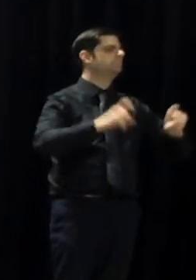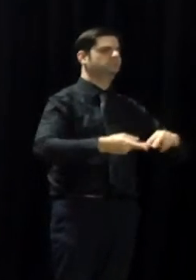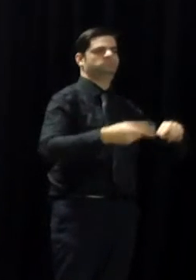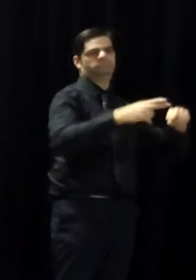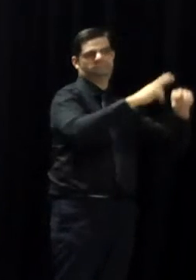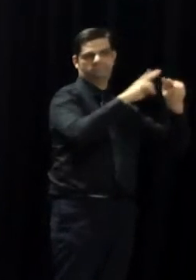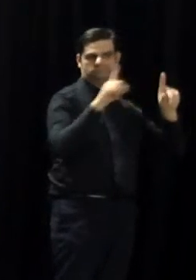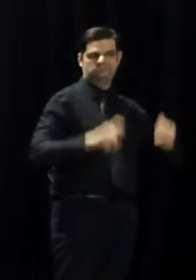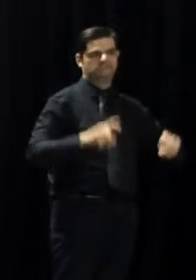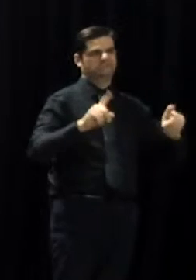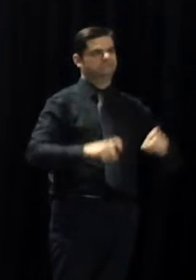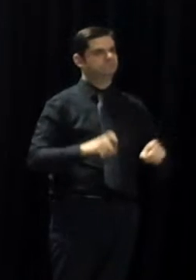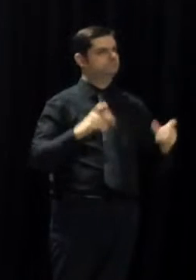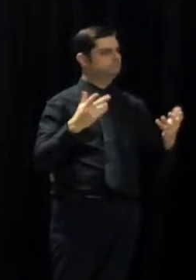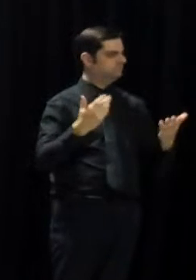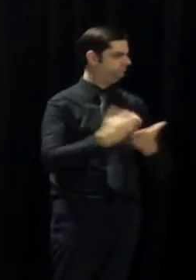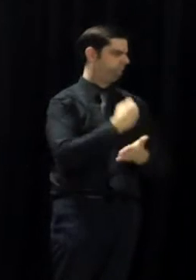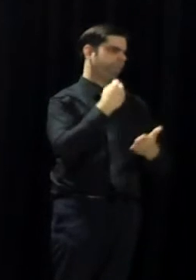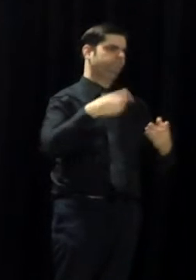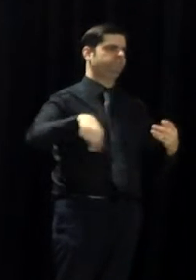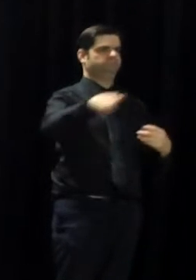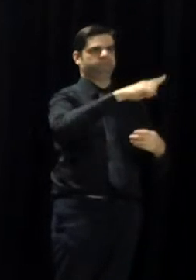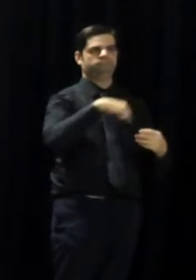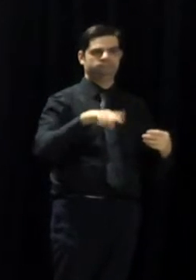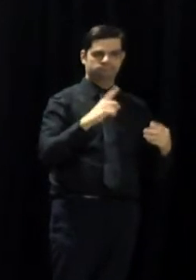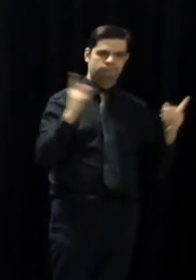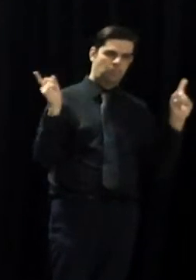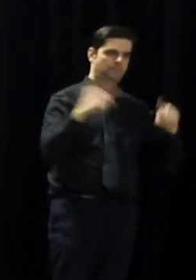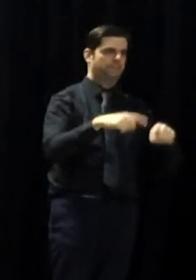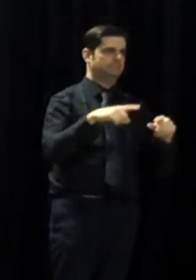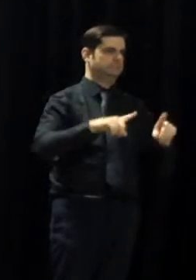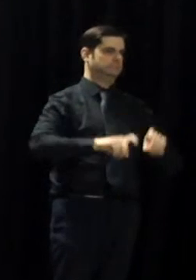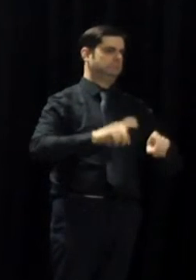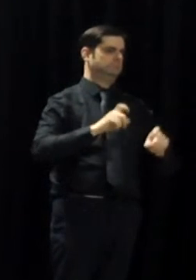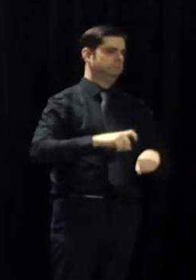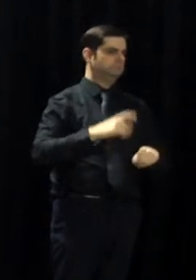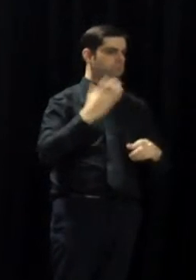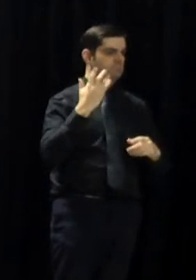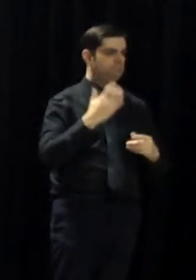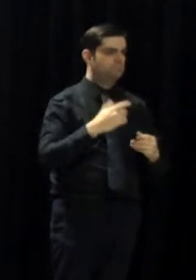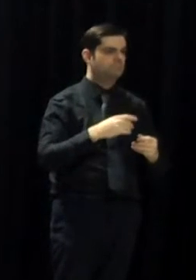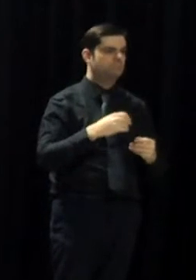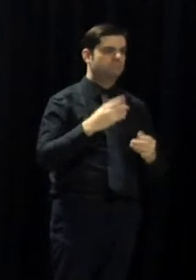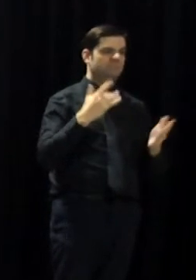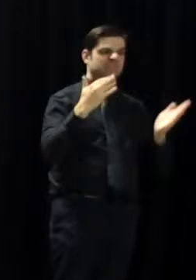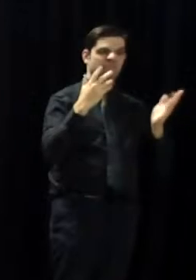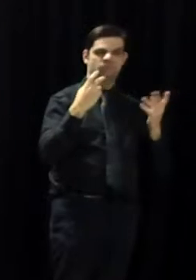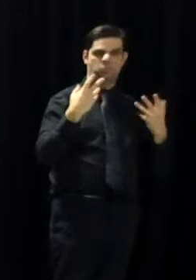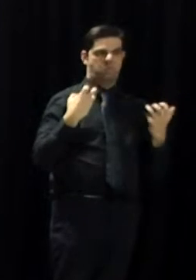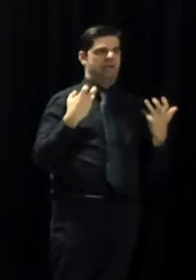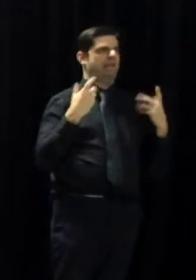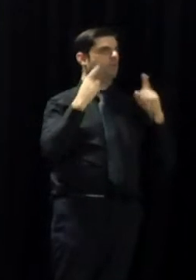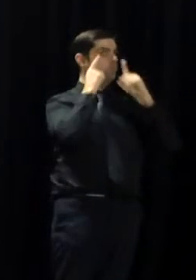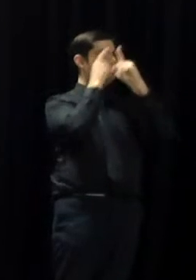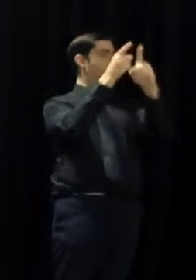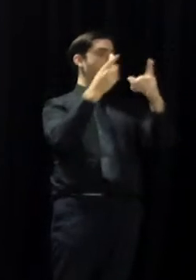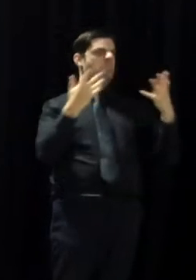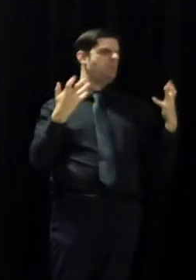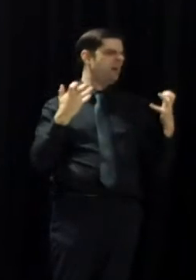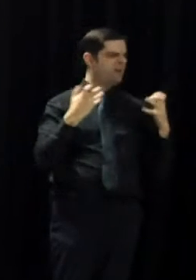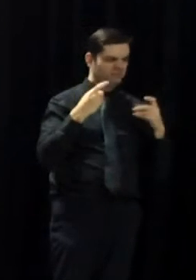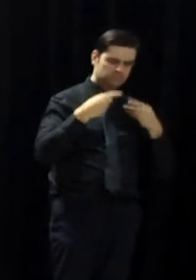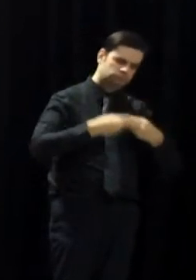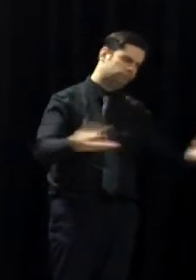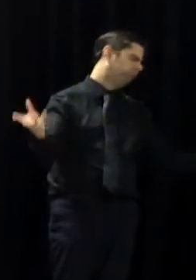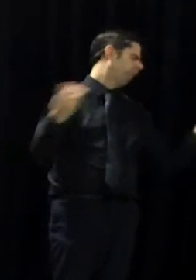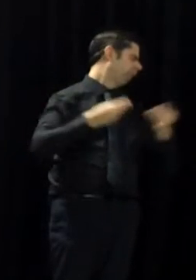testing and symptomatic testing. We're doing thousands of tests. And through our program, we're getting results back